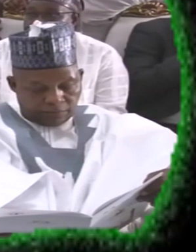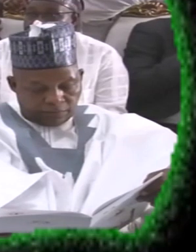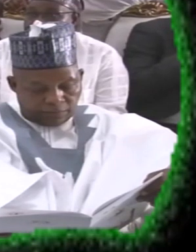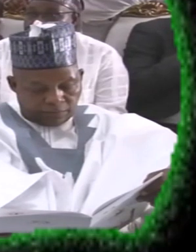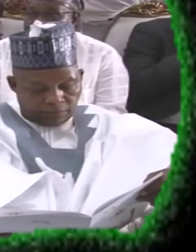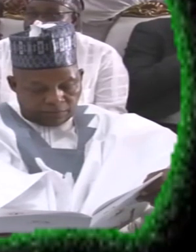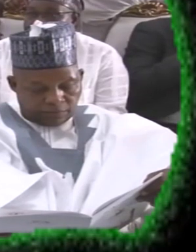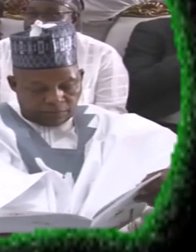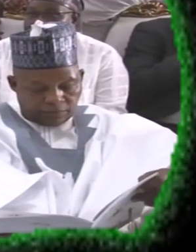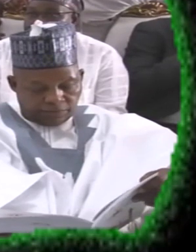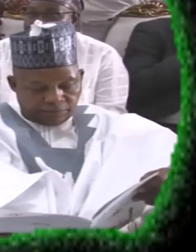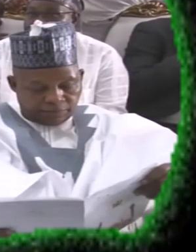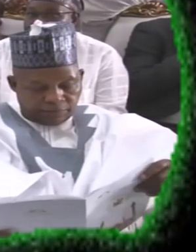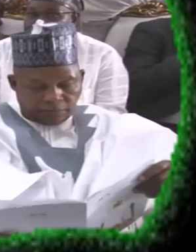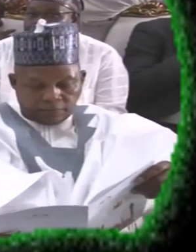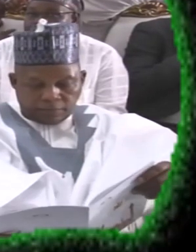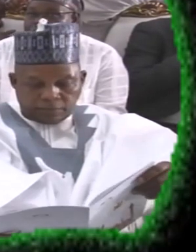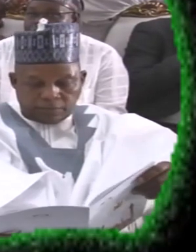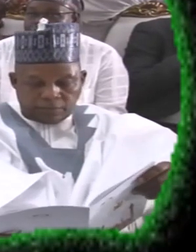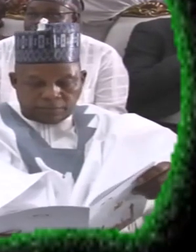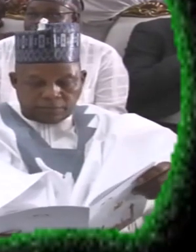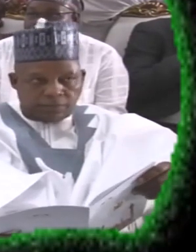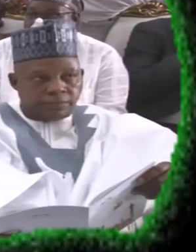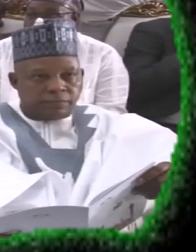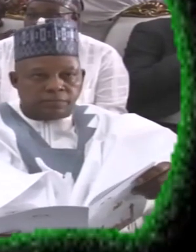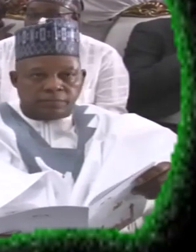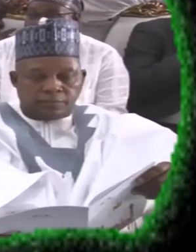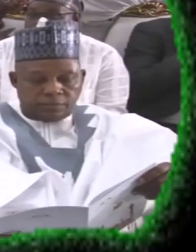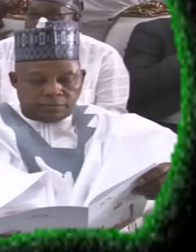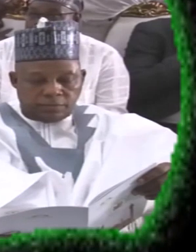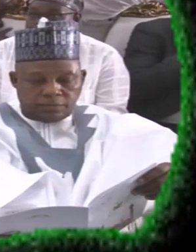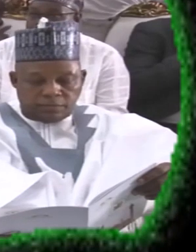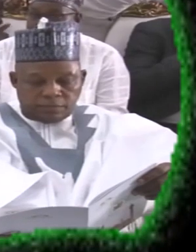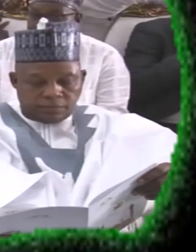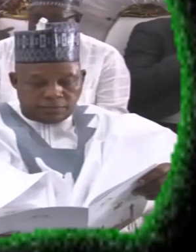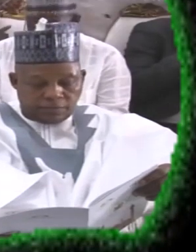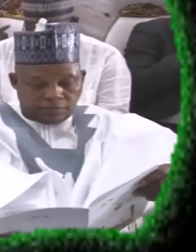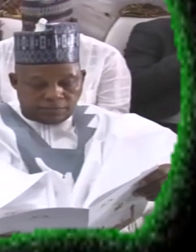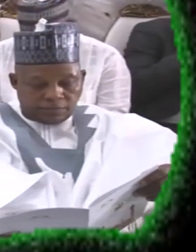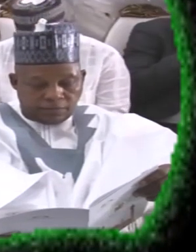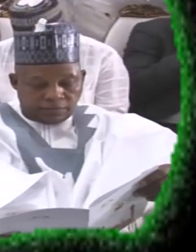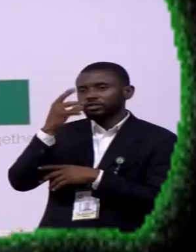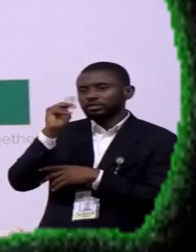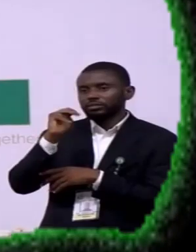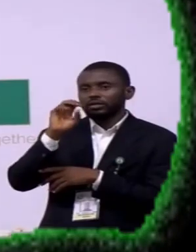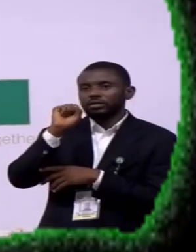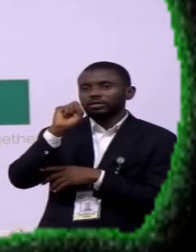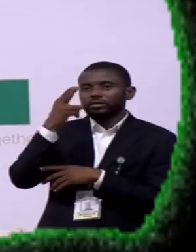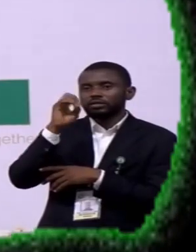President-elect, His Excellency Kashim Shettima,